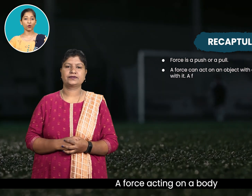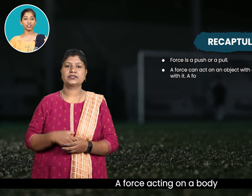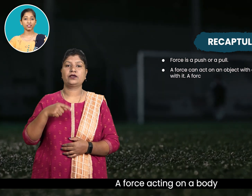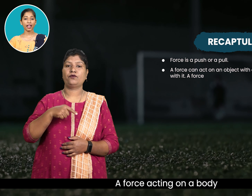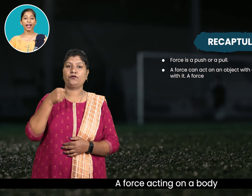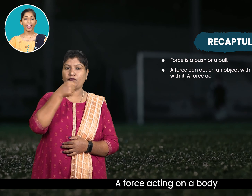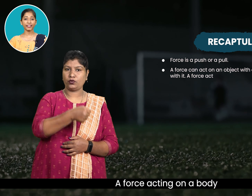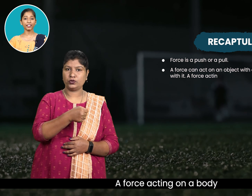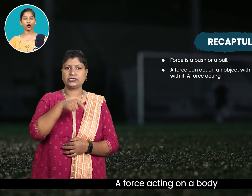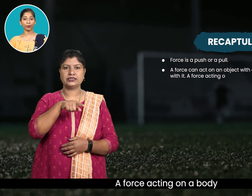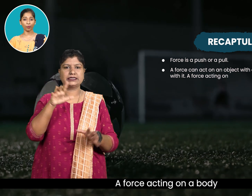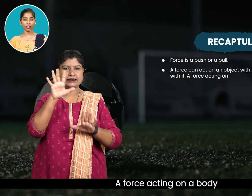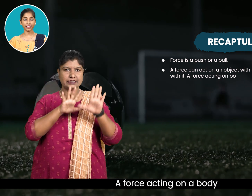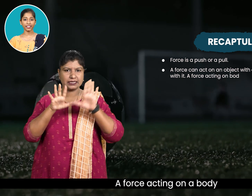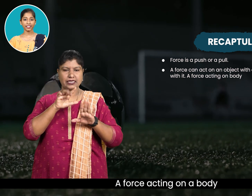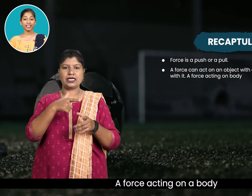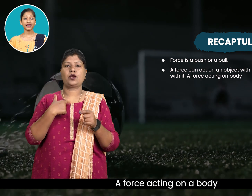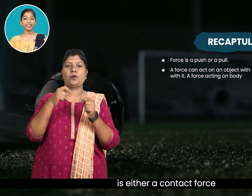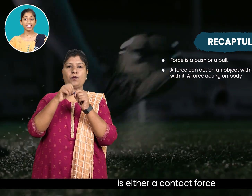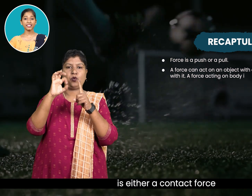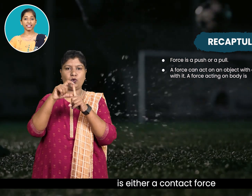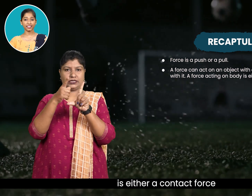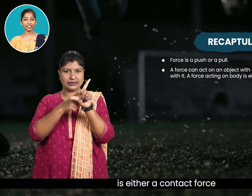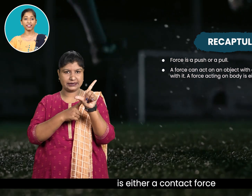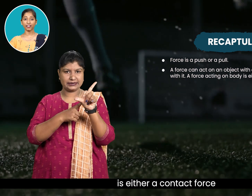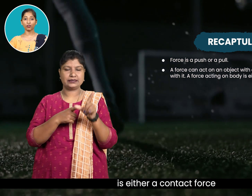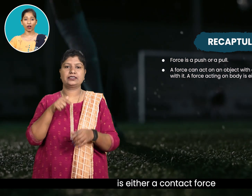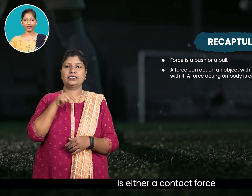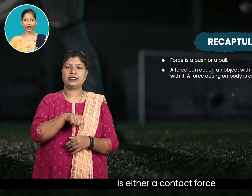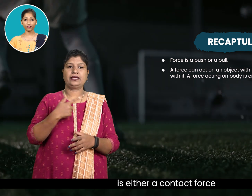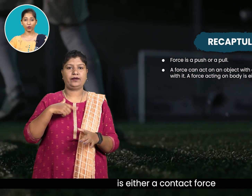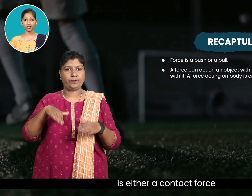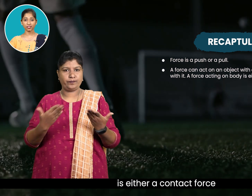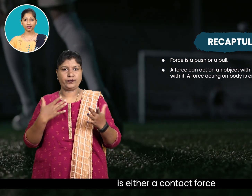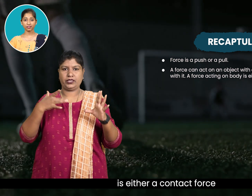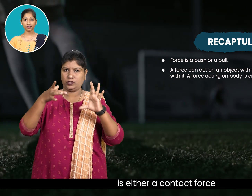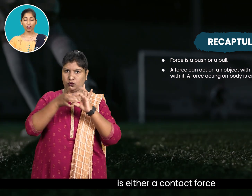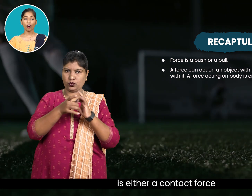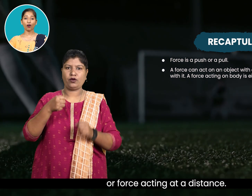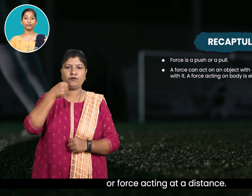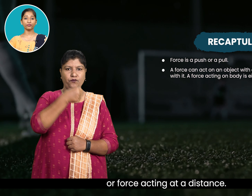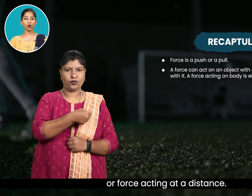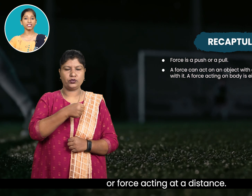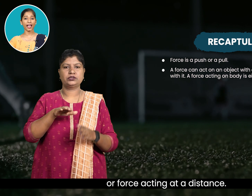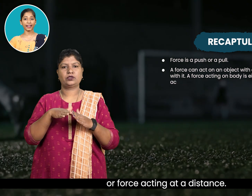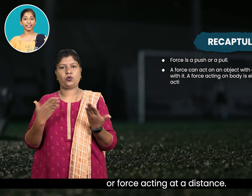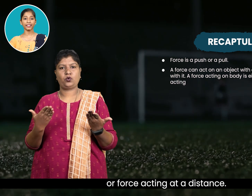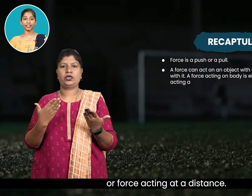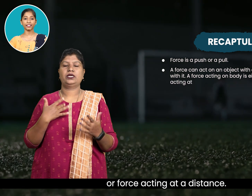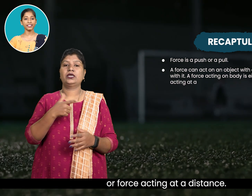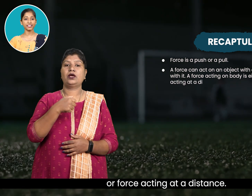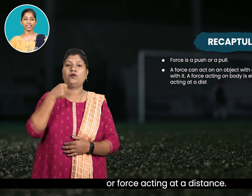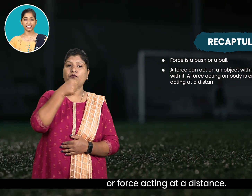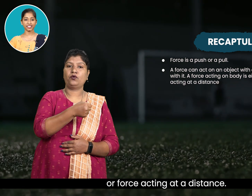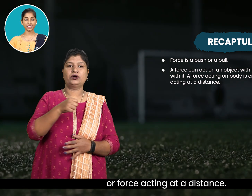A force acting on a body is either a contact force or force acting